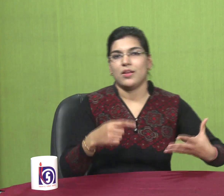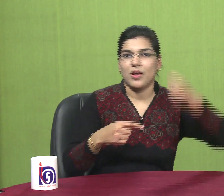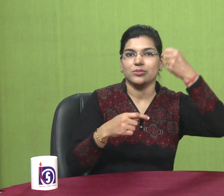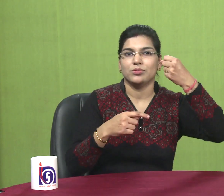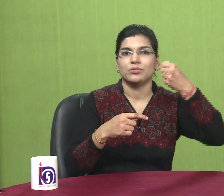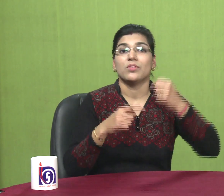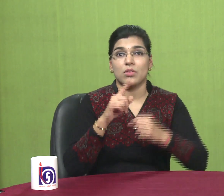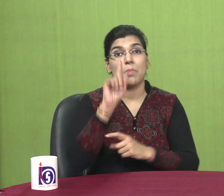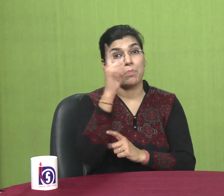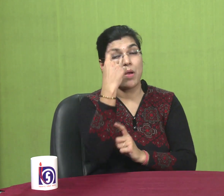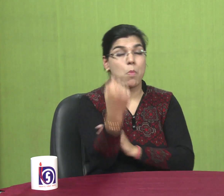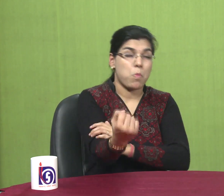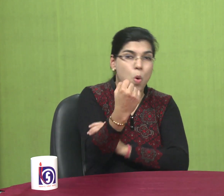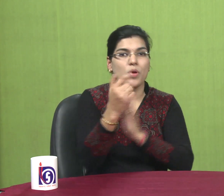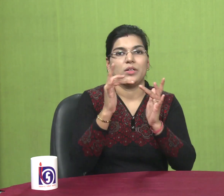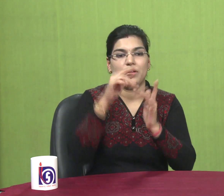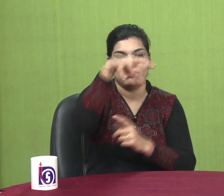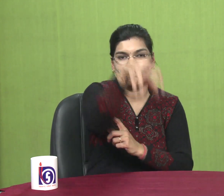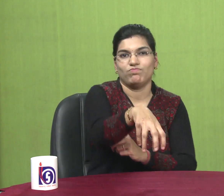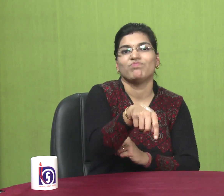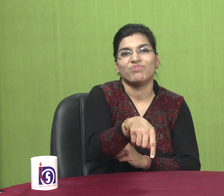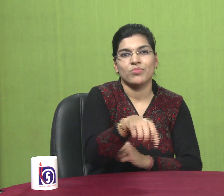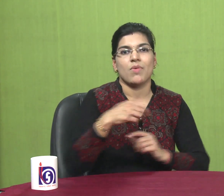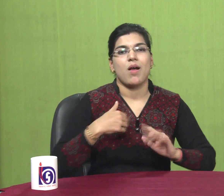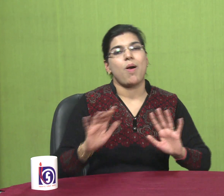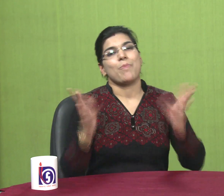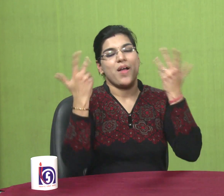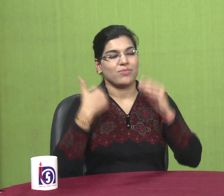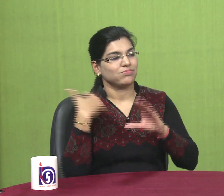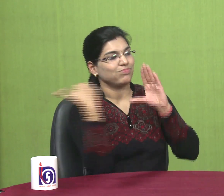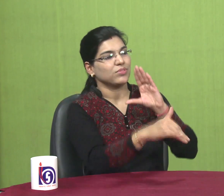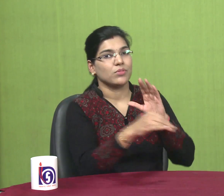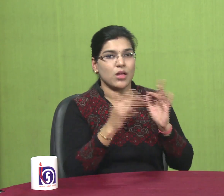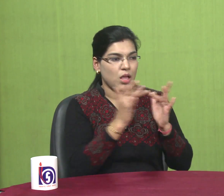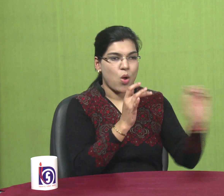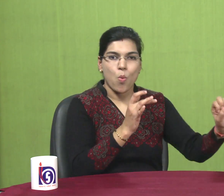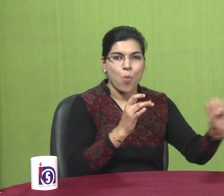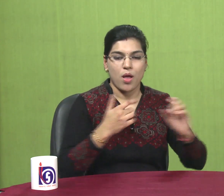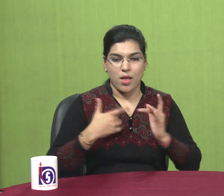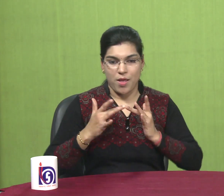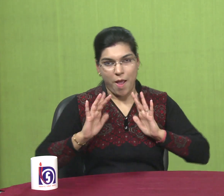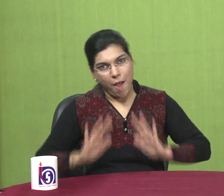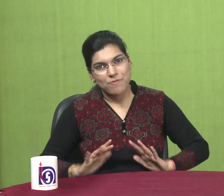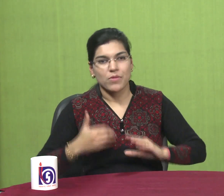We can always send and receive, but there should always be an internet connection. Without